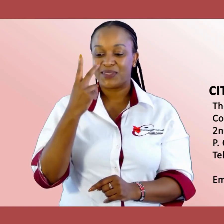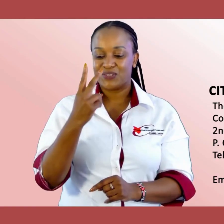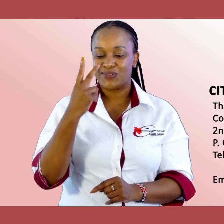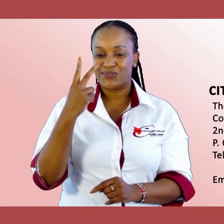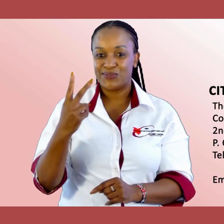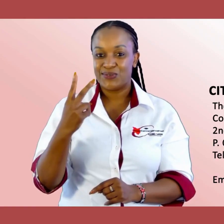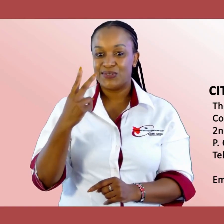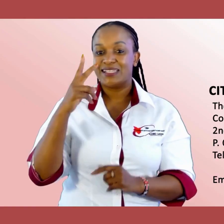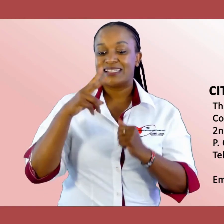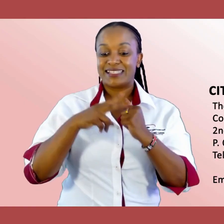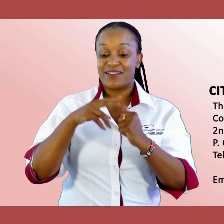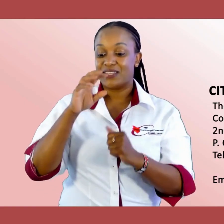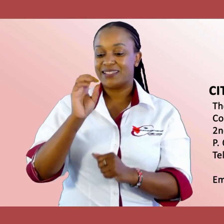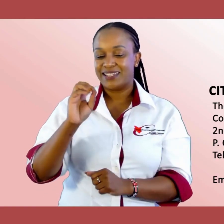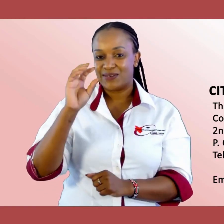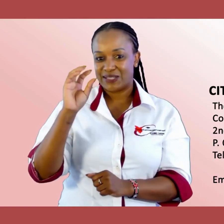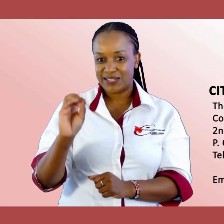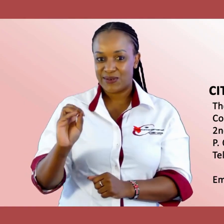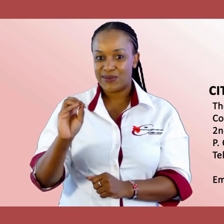2022